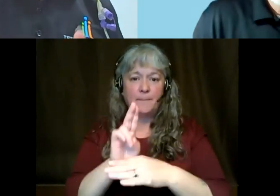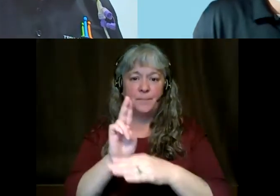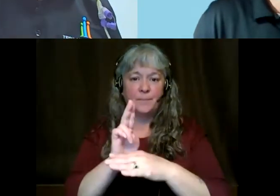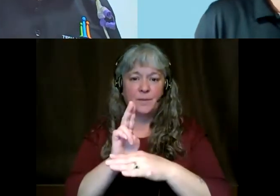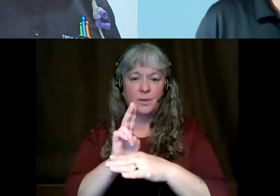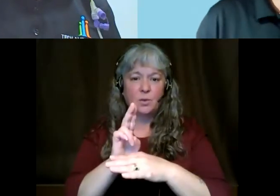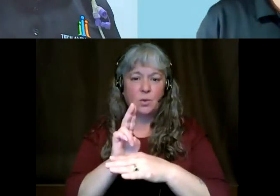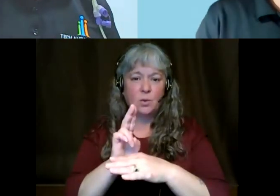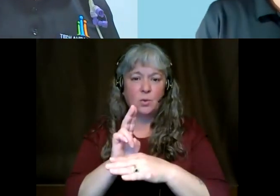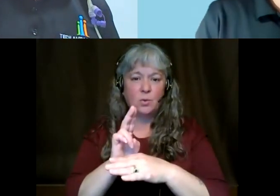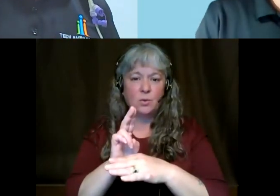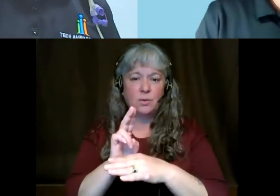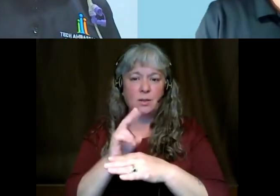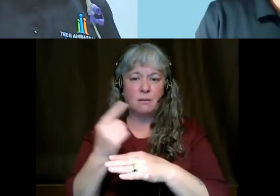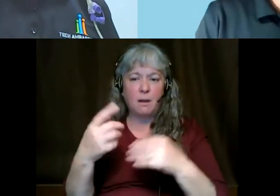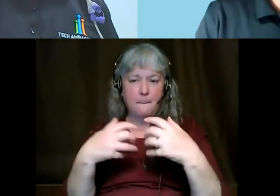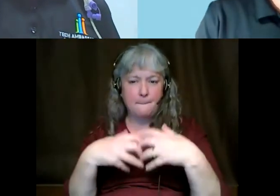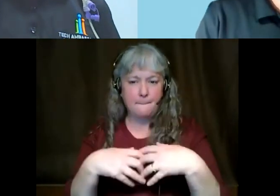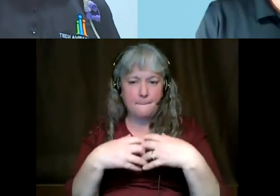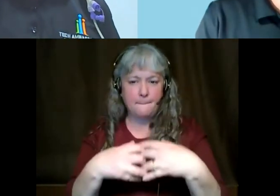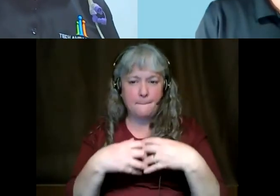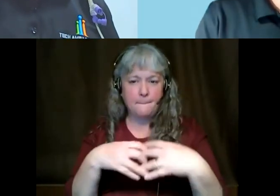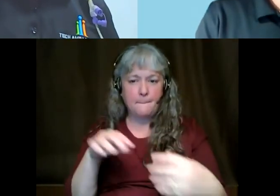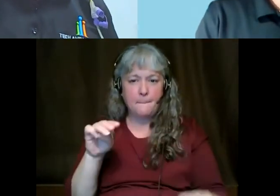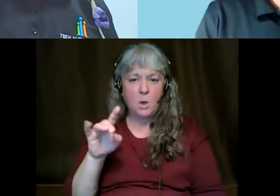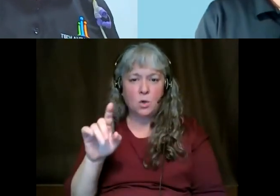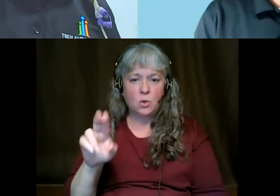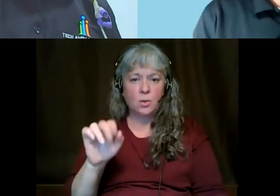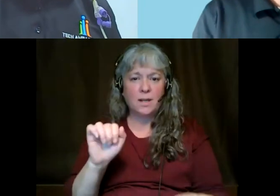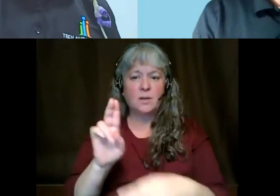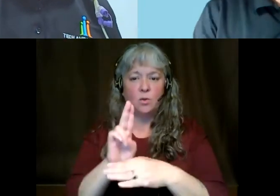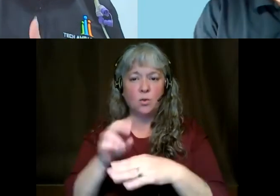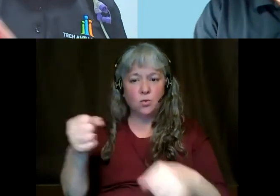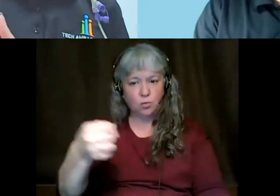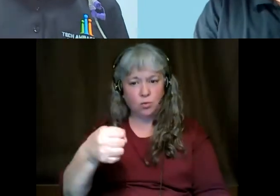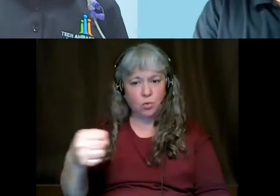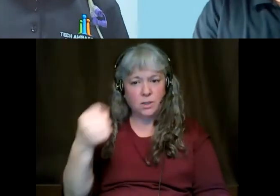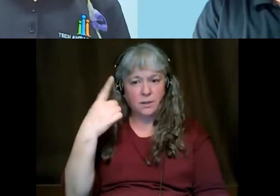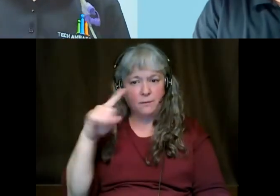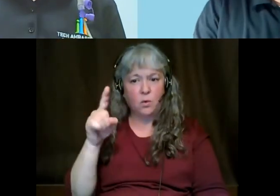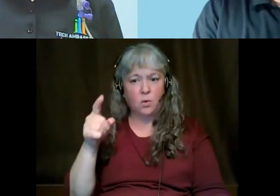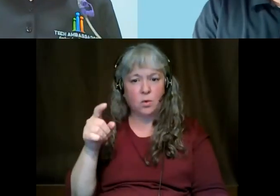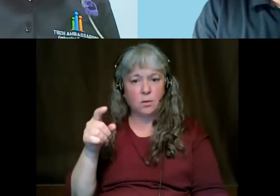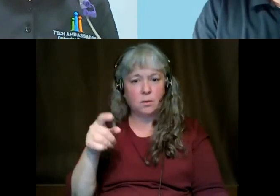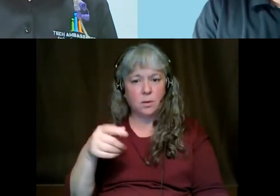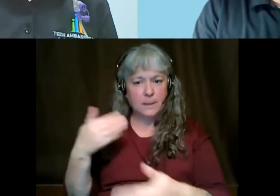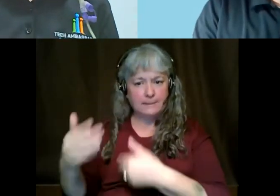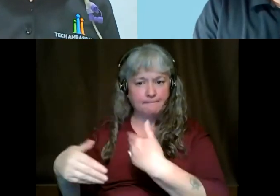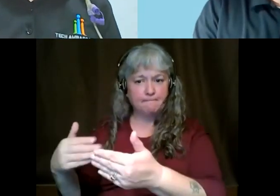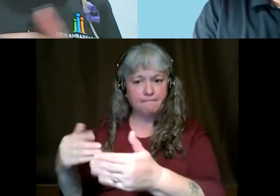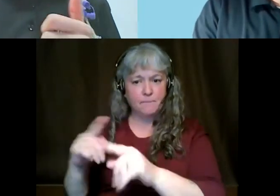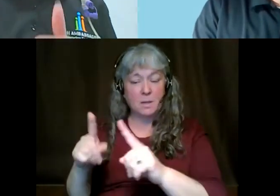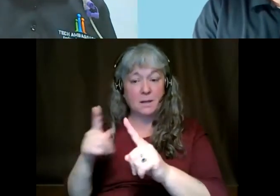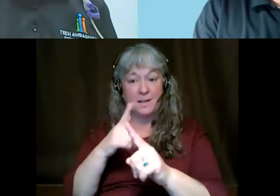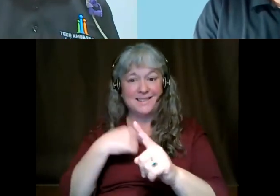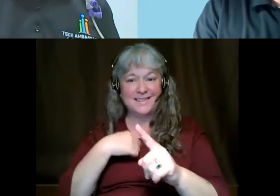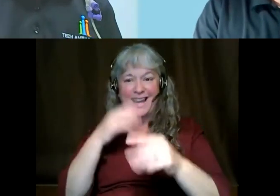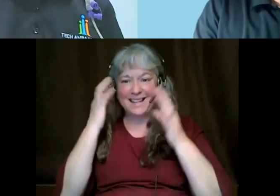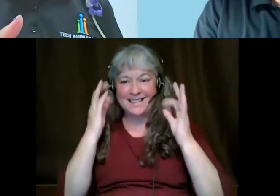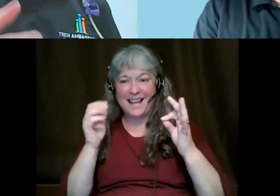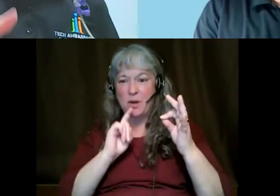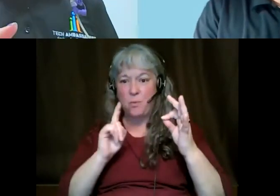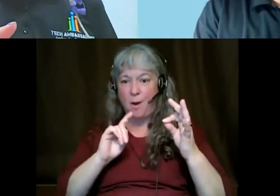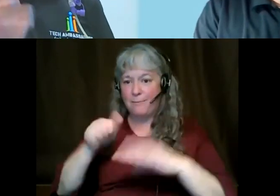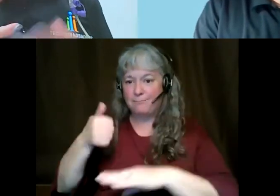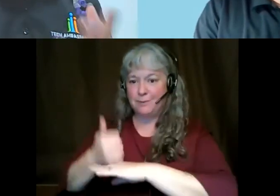motor that I can use a joystick to drive it. But because I get to pick where it goes on my rollator, that's where I think